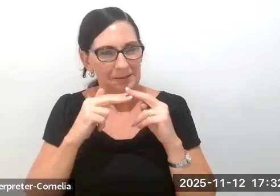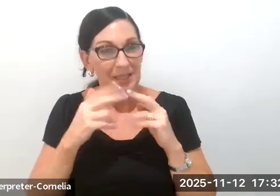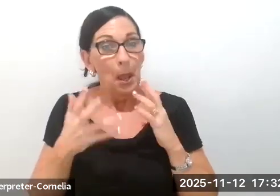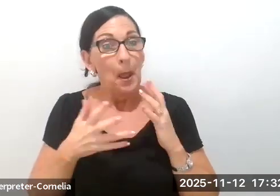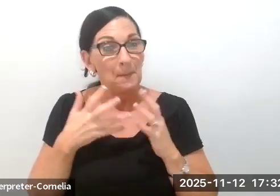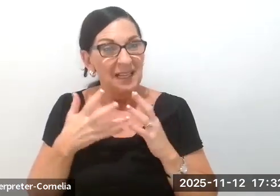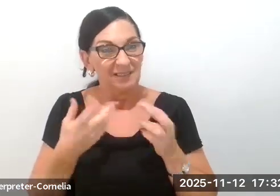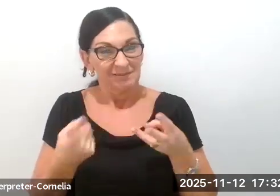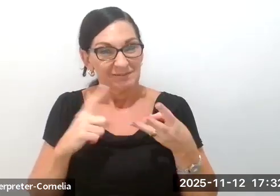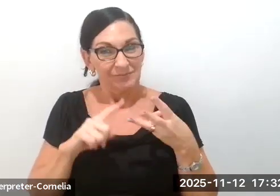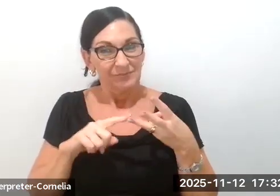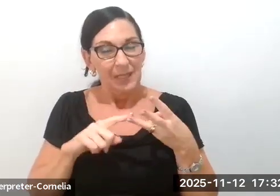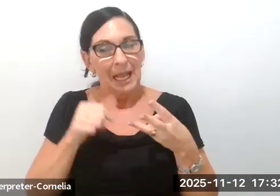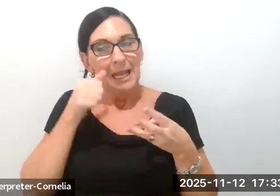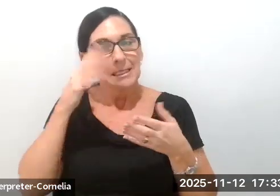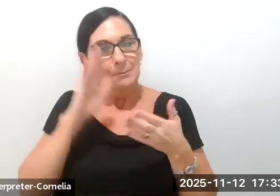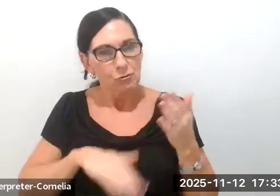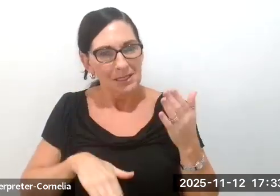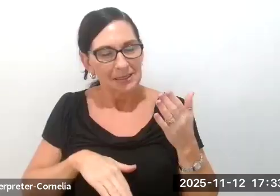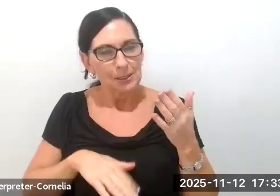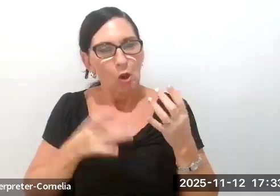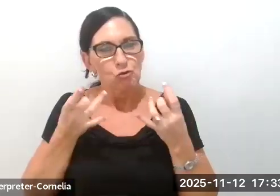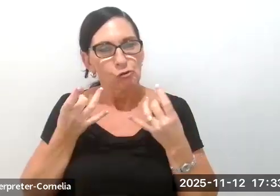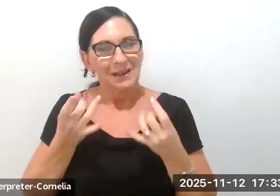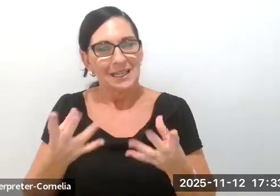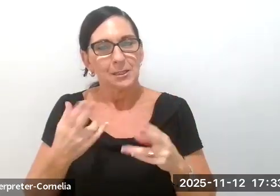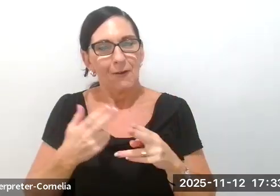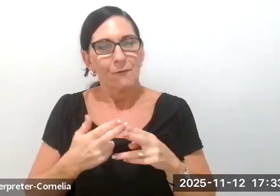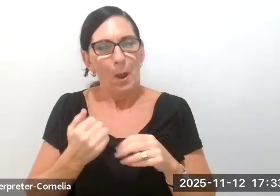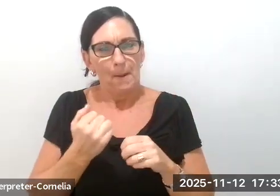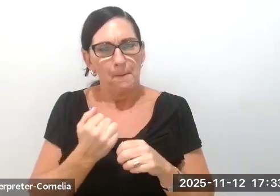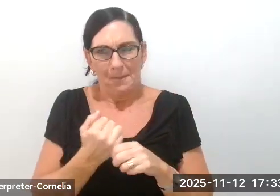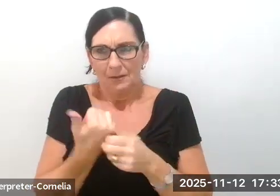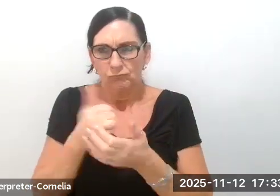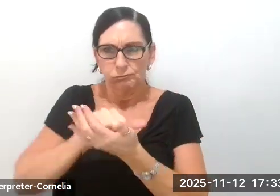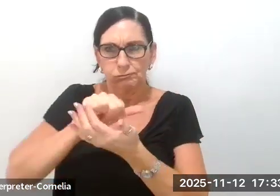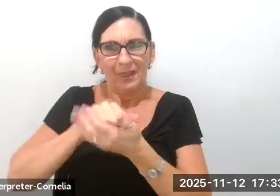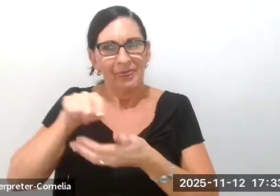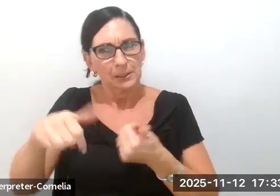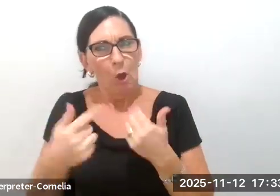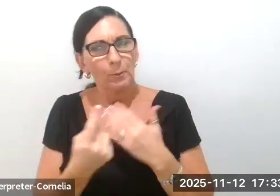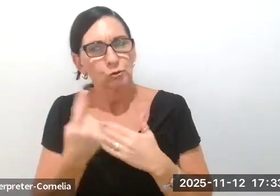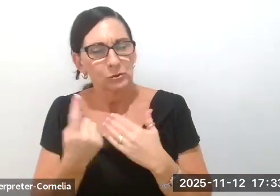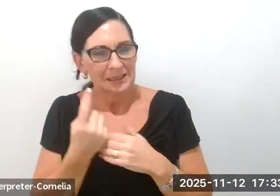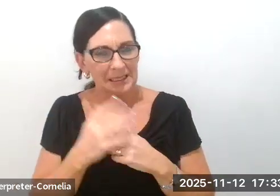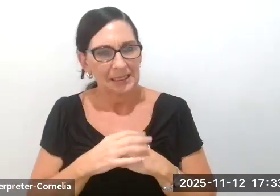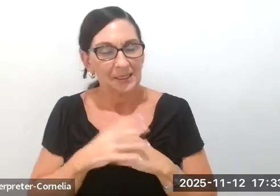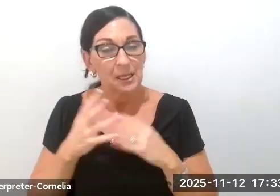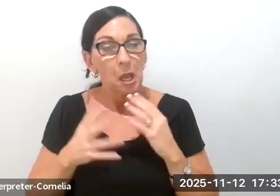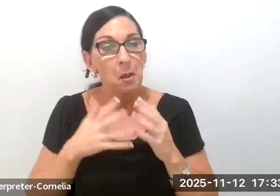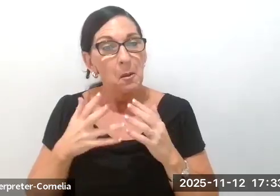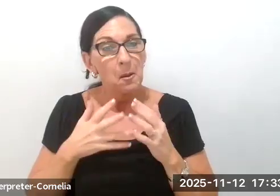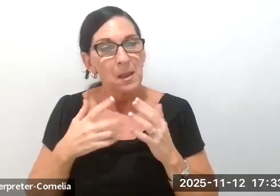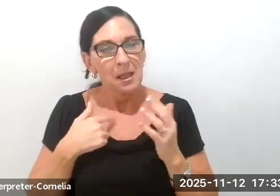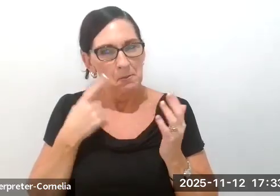is experience and readiness to make the most of this opportunity. And this criterion looks at your readiness